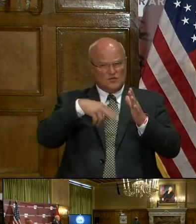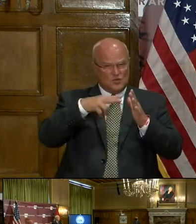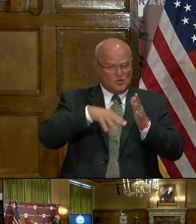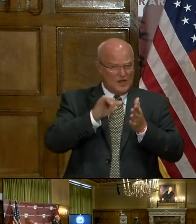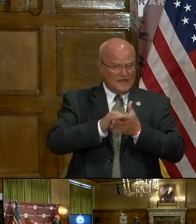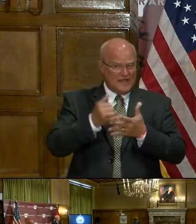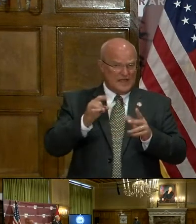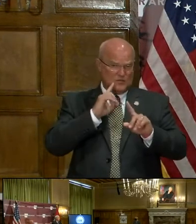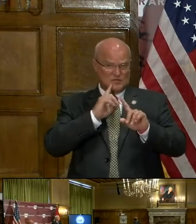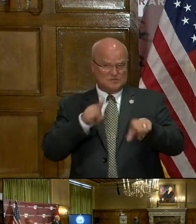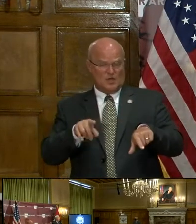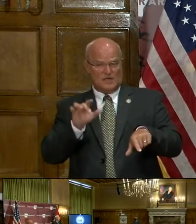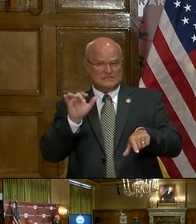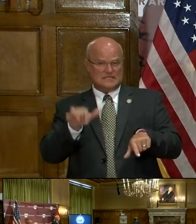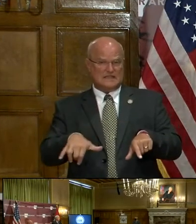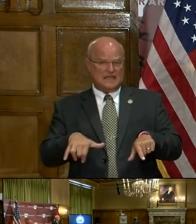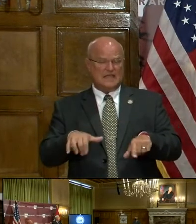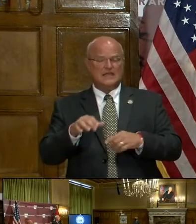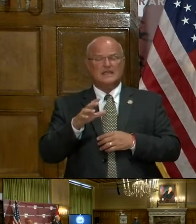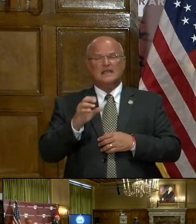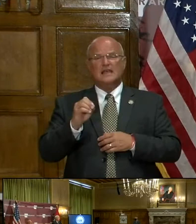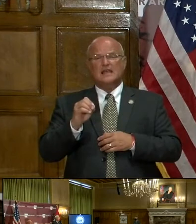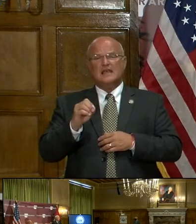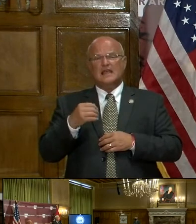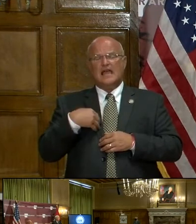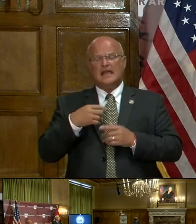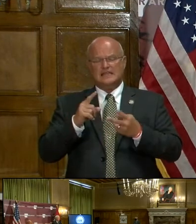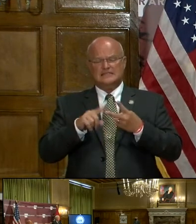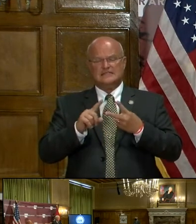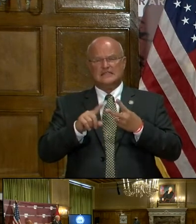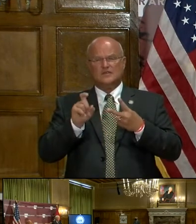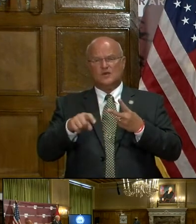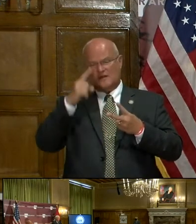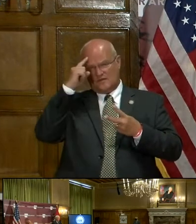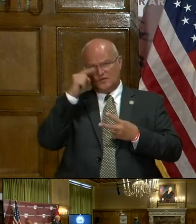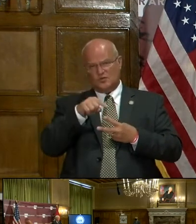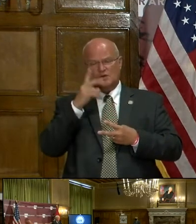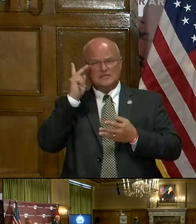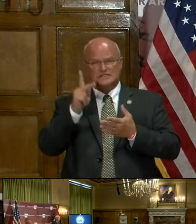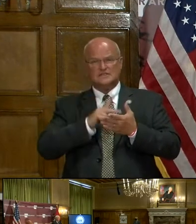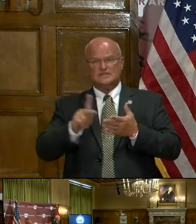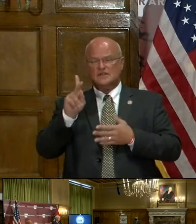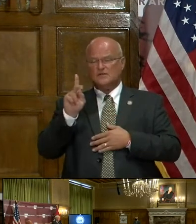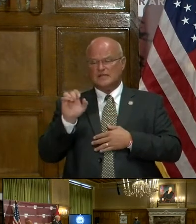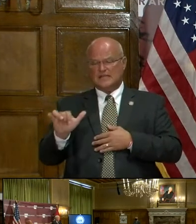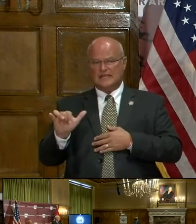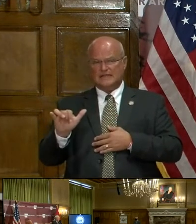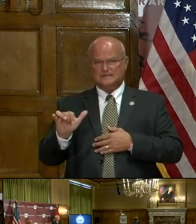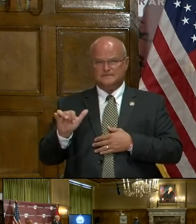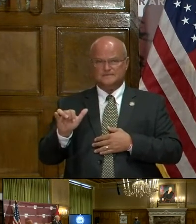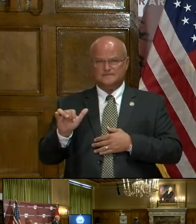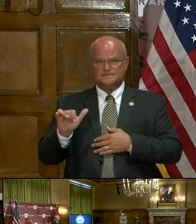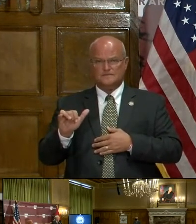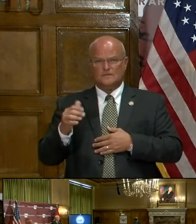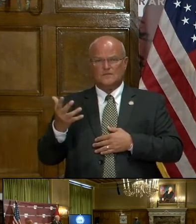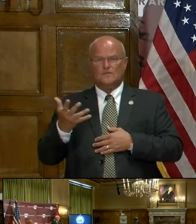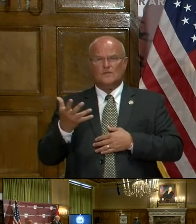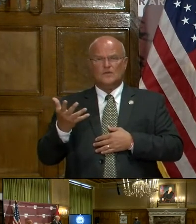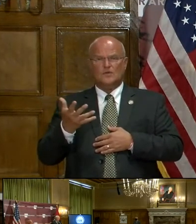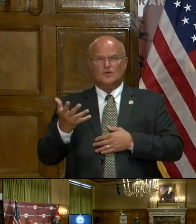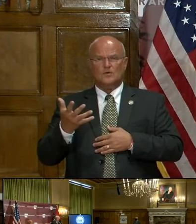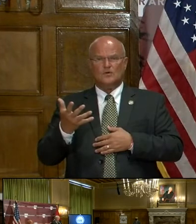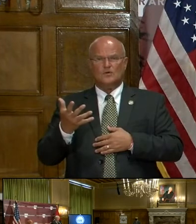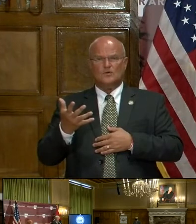you had any response to it. And had a second question for both you and Secretary Key. Wanted to see